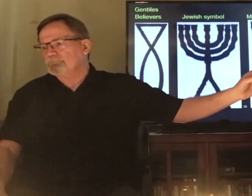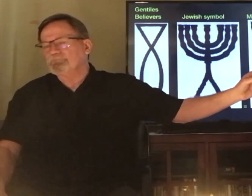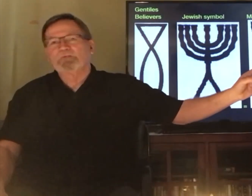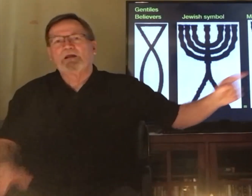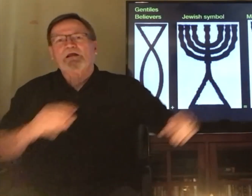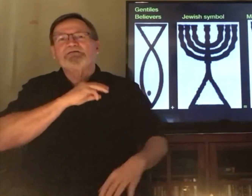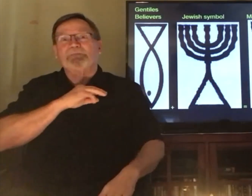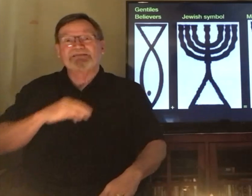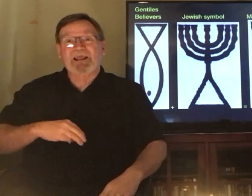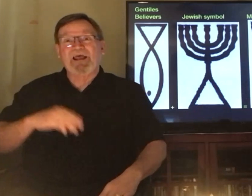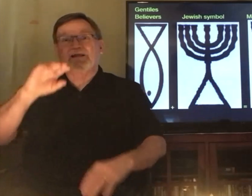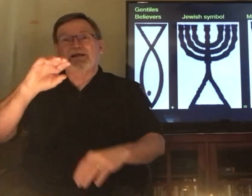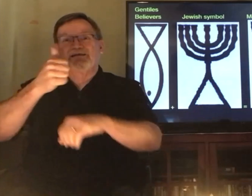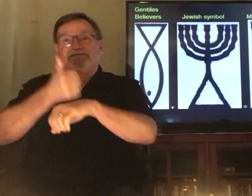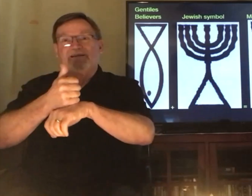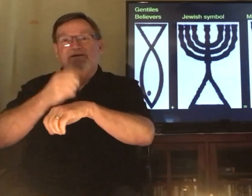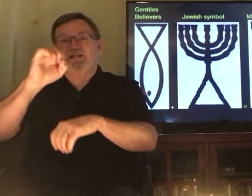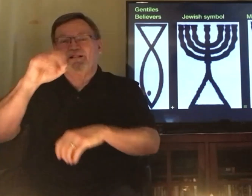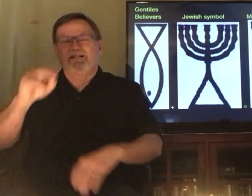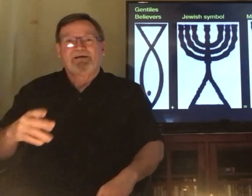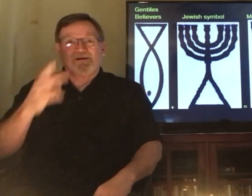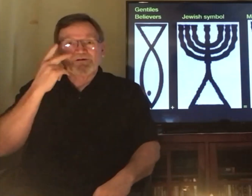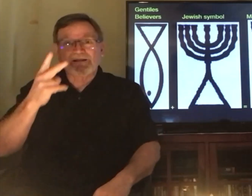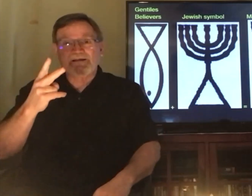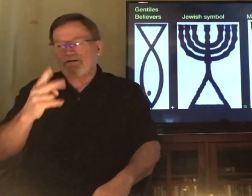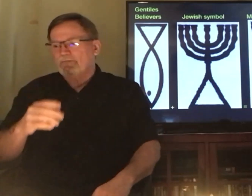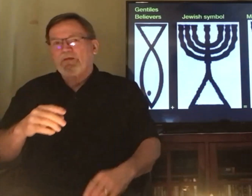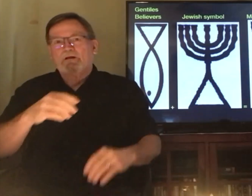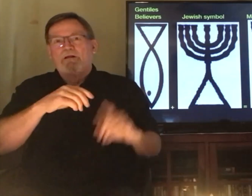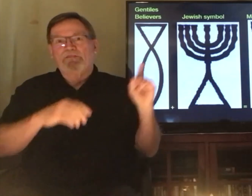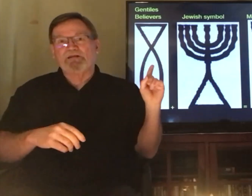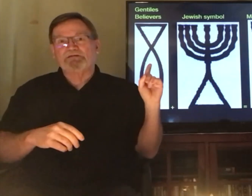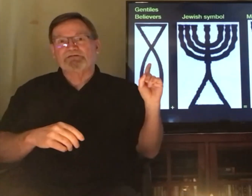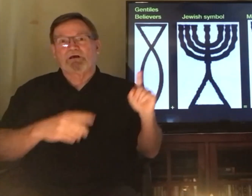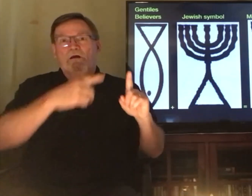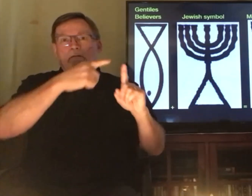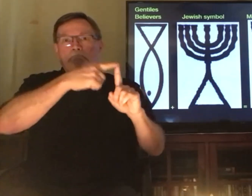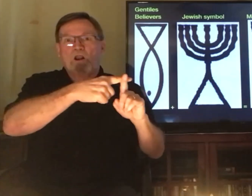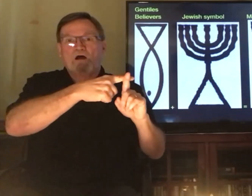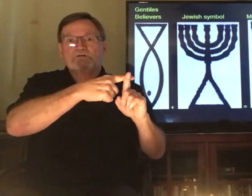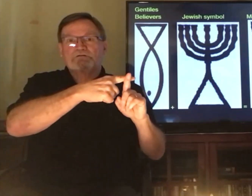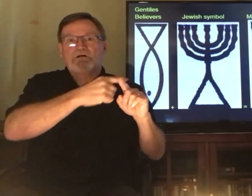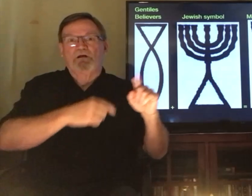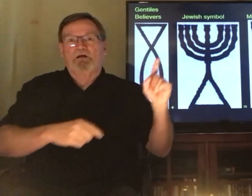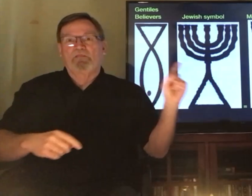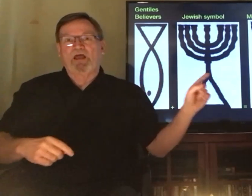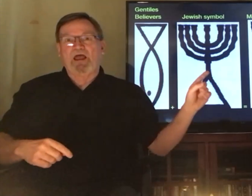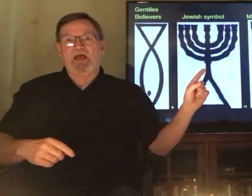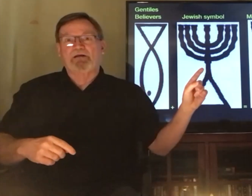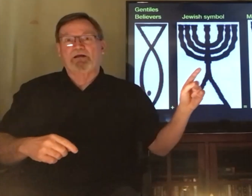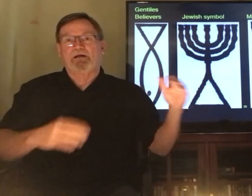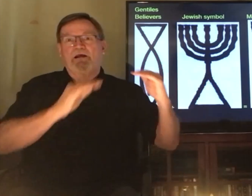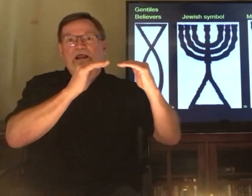Okay, I'm sure most of you seen this before. Messianic